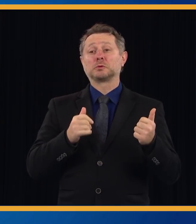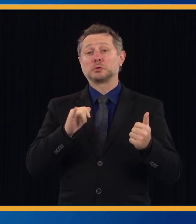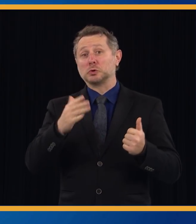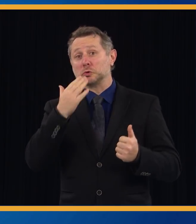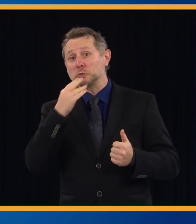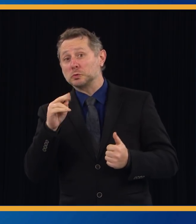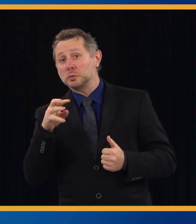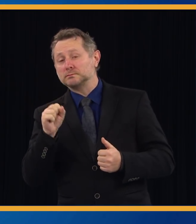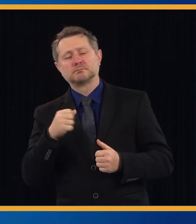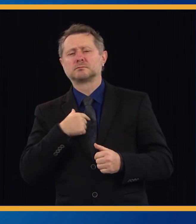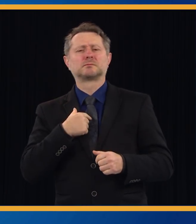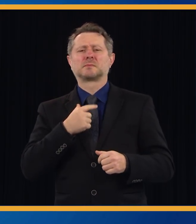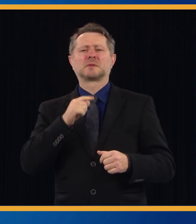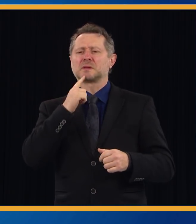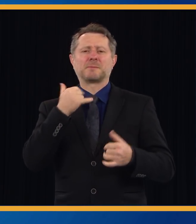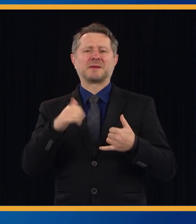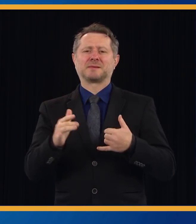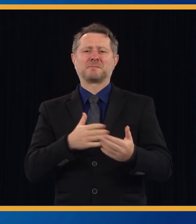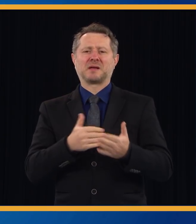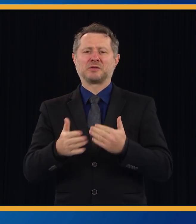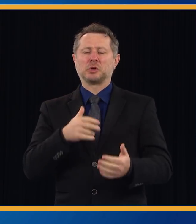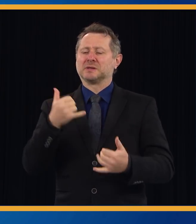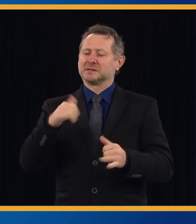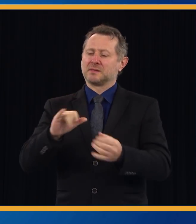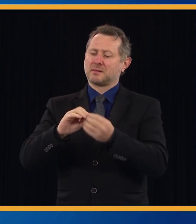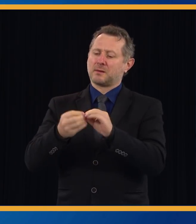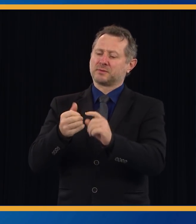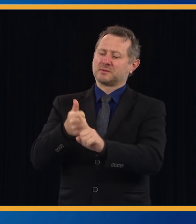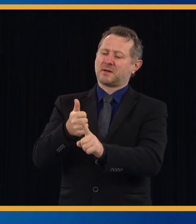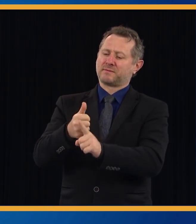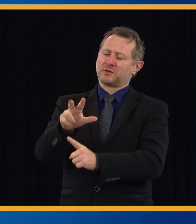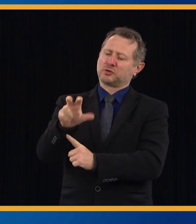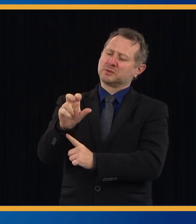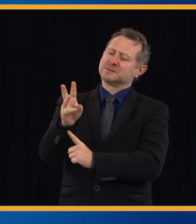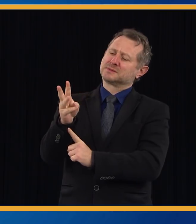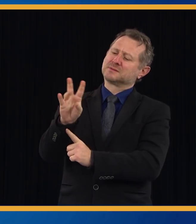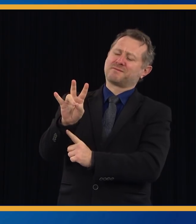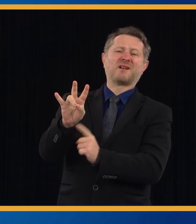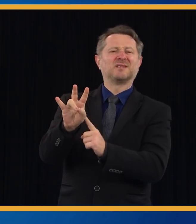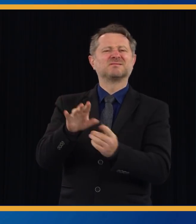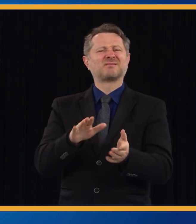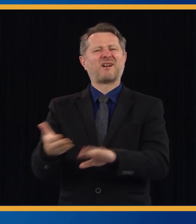death. 367 people passed, 367 families.